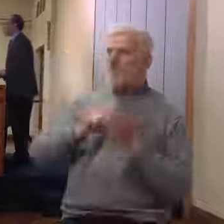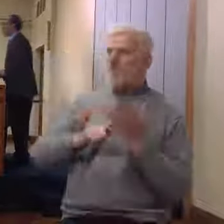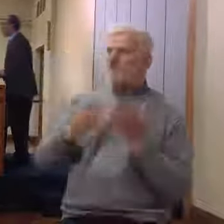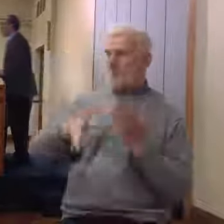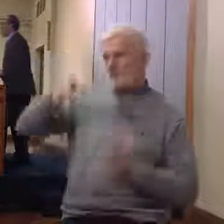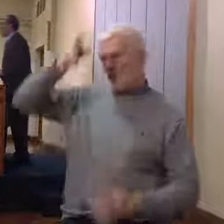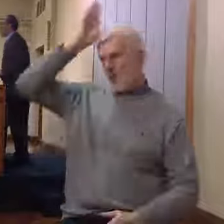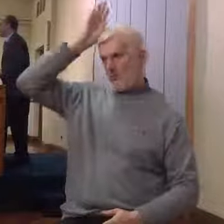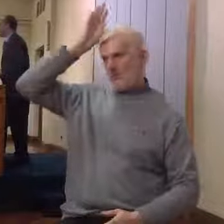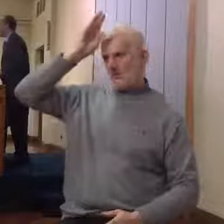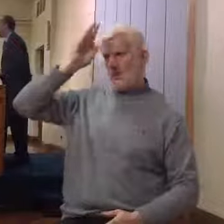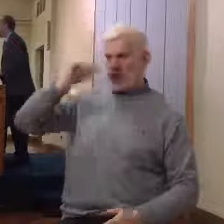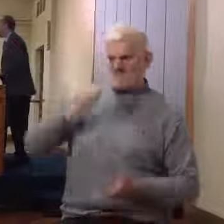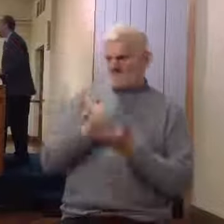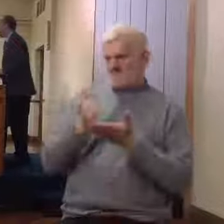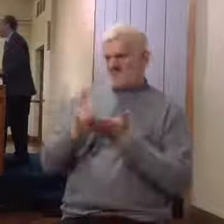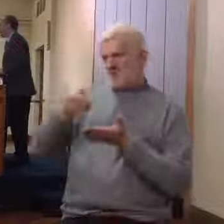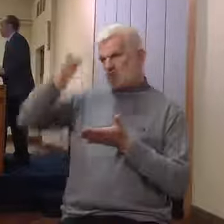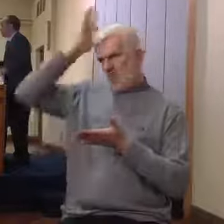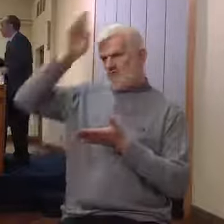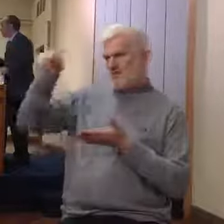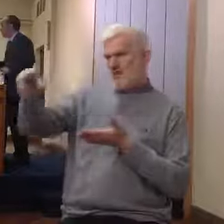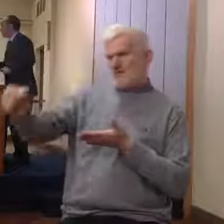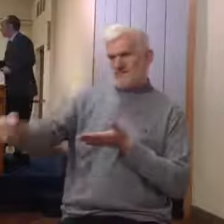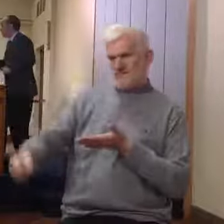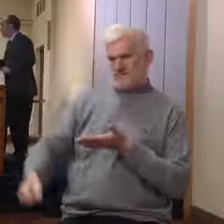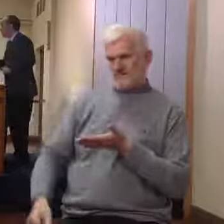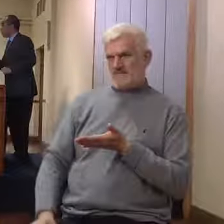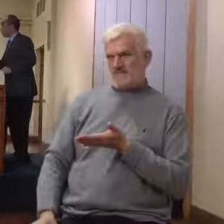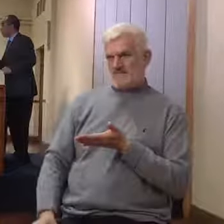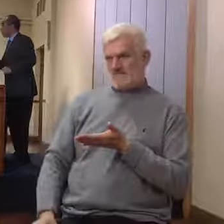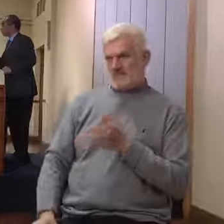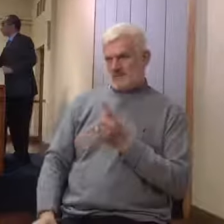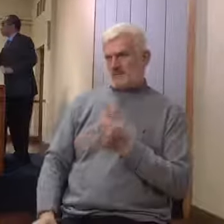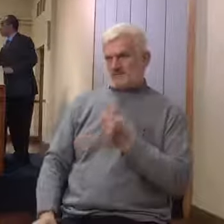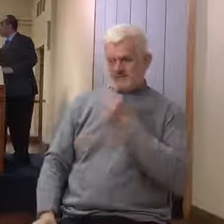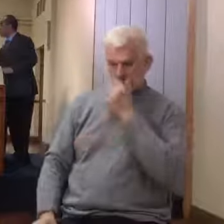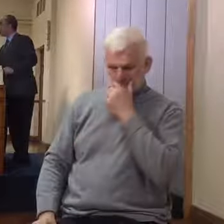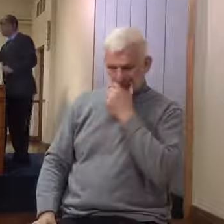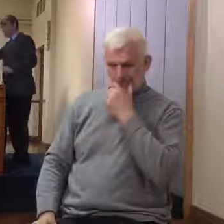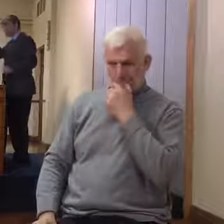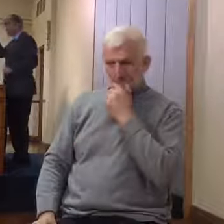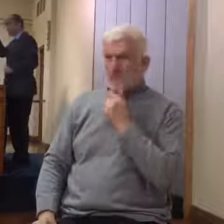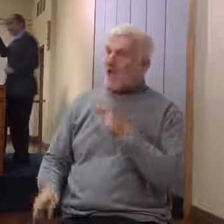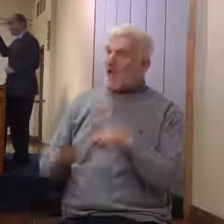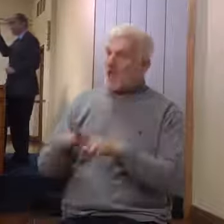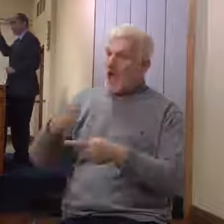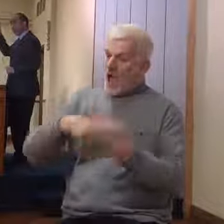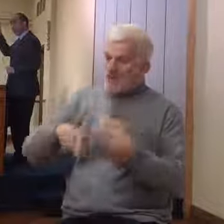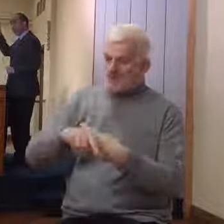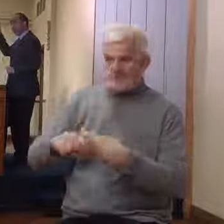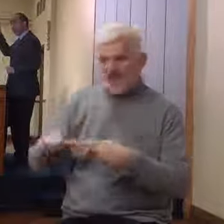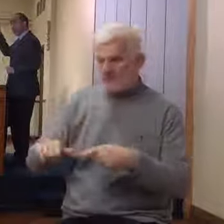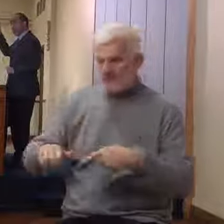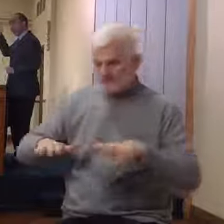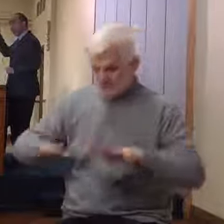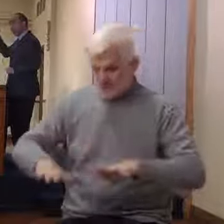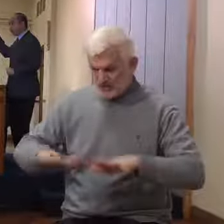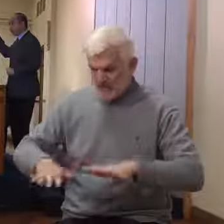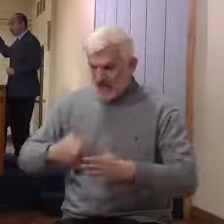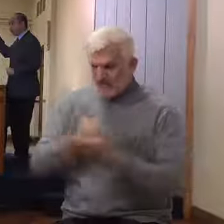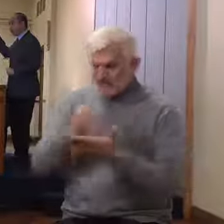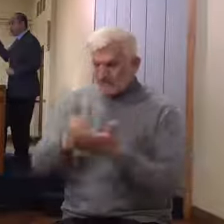This is something we as believers also, being citizens of a nation, we have rights. Yes, we have privileges, we